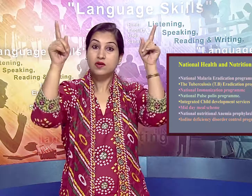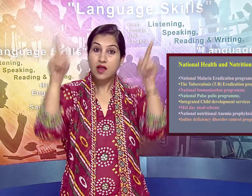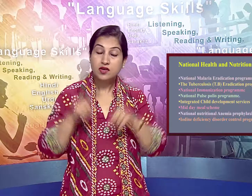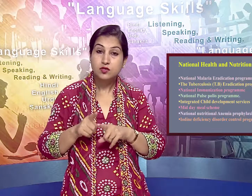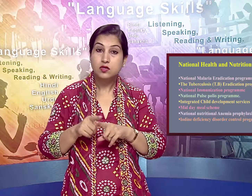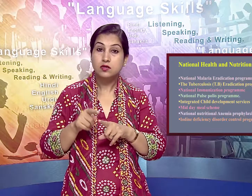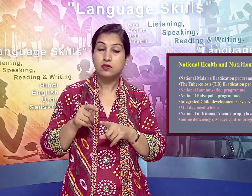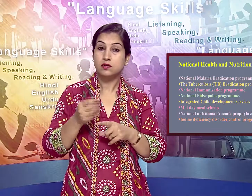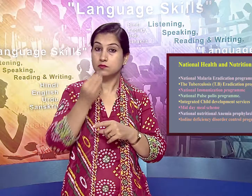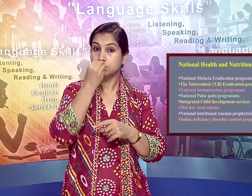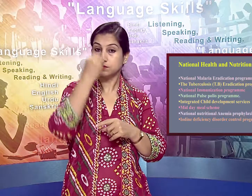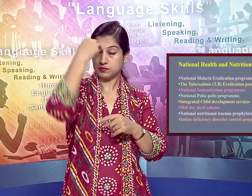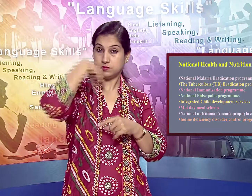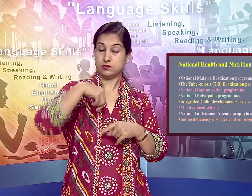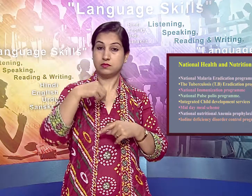National Nutritional Anemia